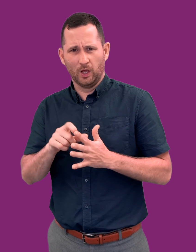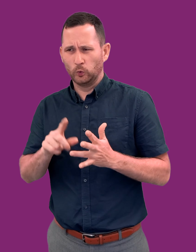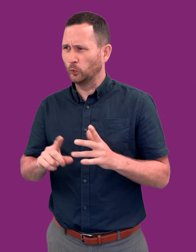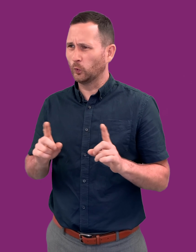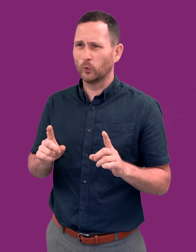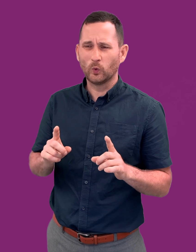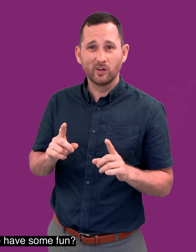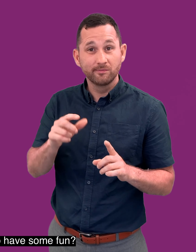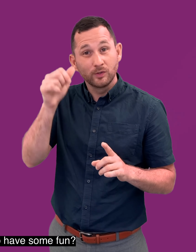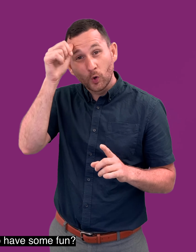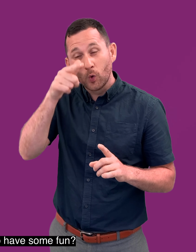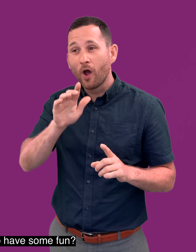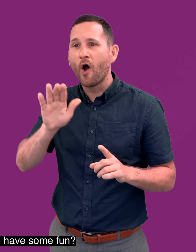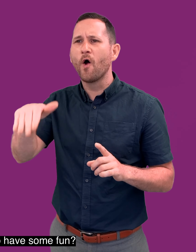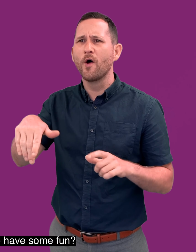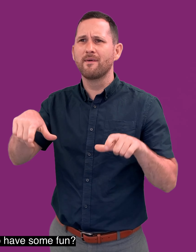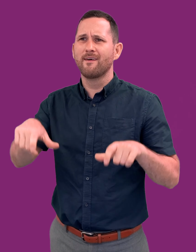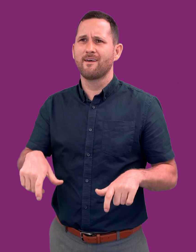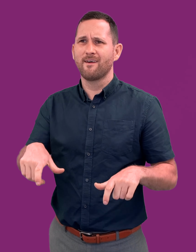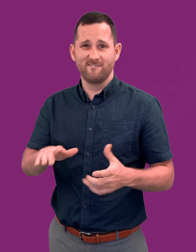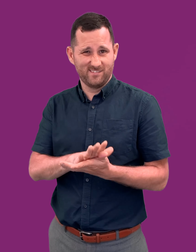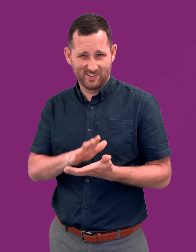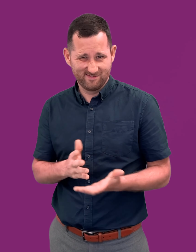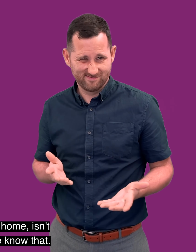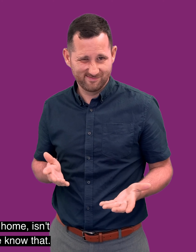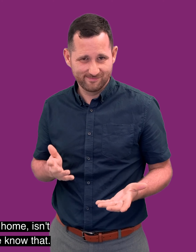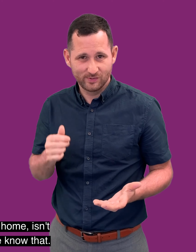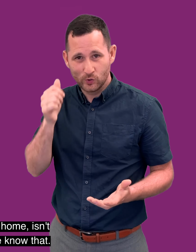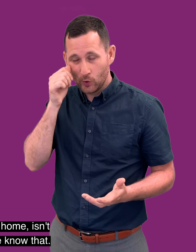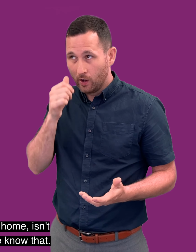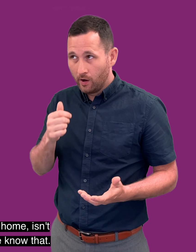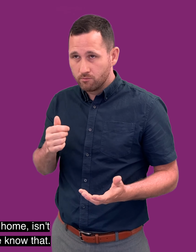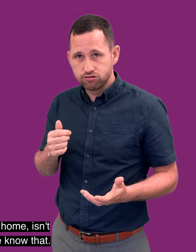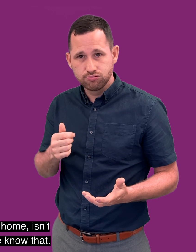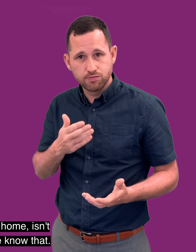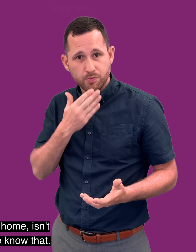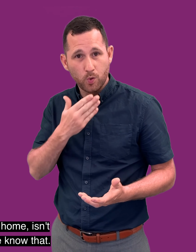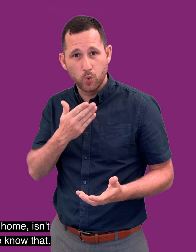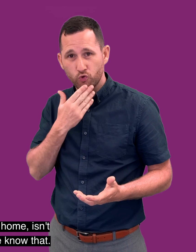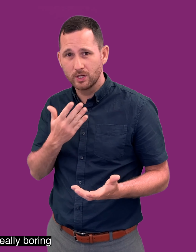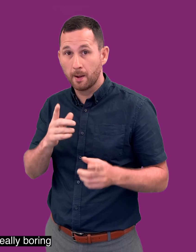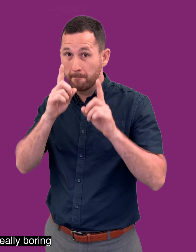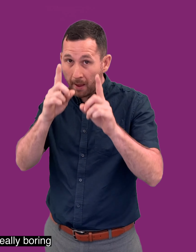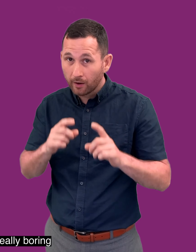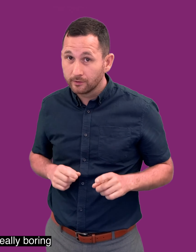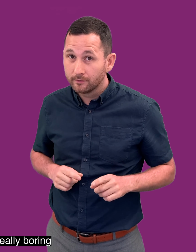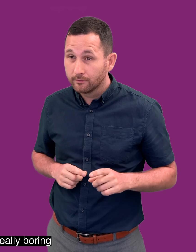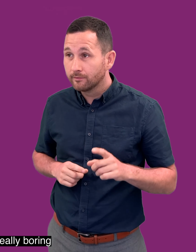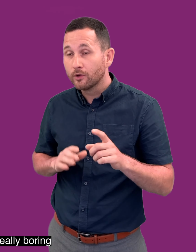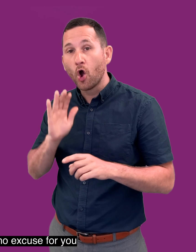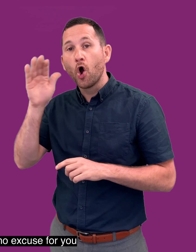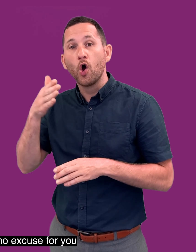What can I do to have some fun? Staying at home isn't fun and we know that. It can get really boring, but now there's